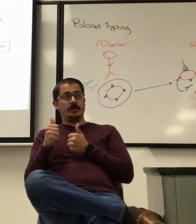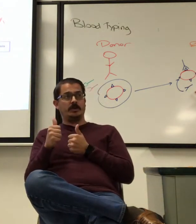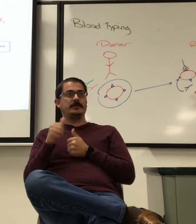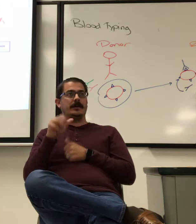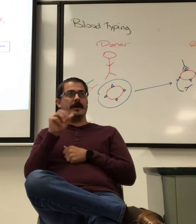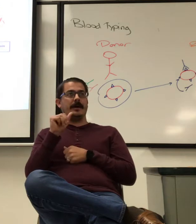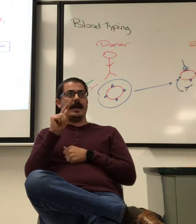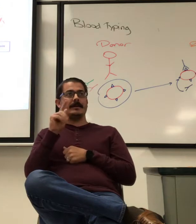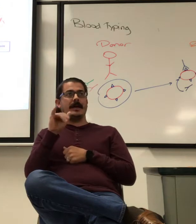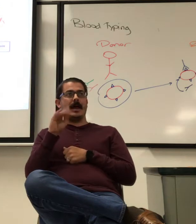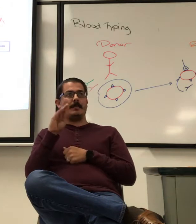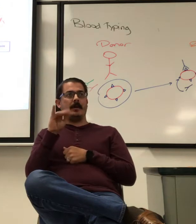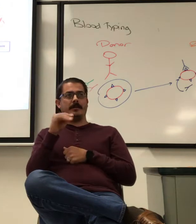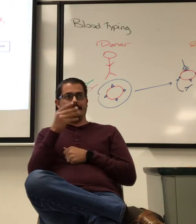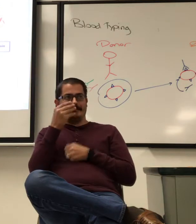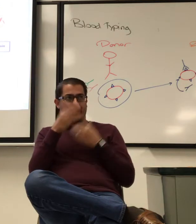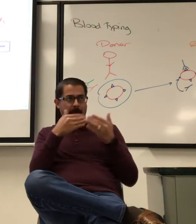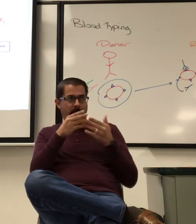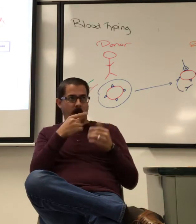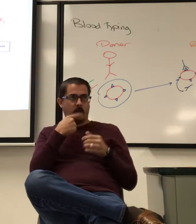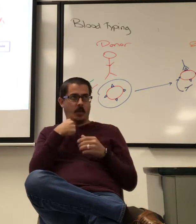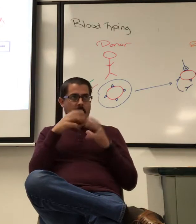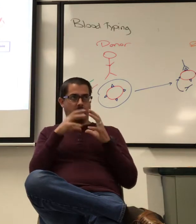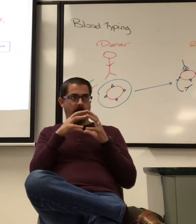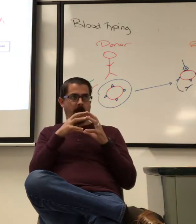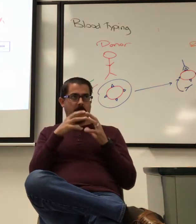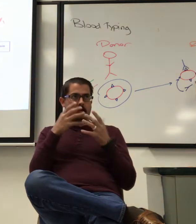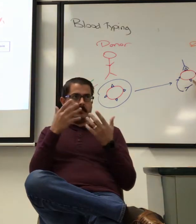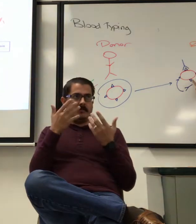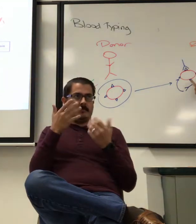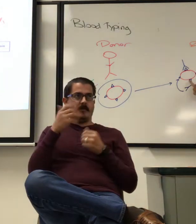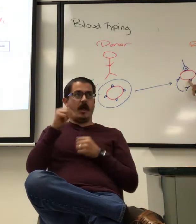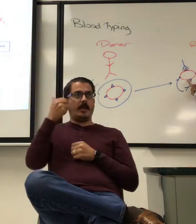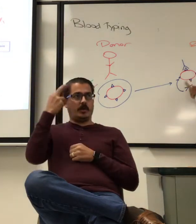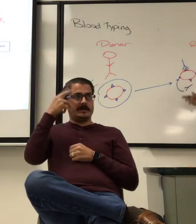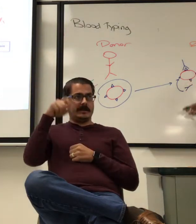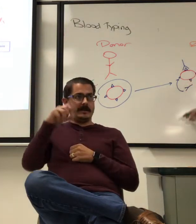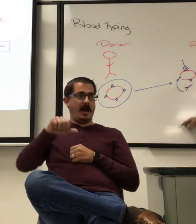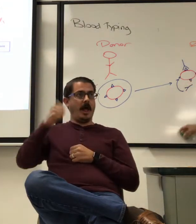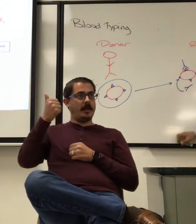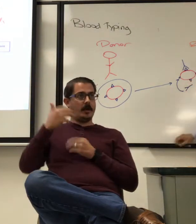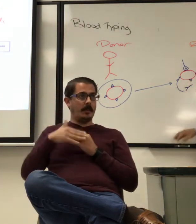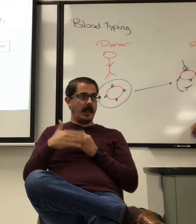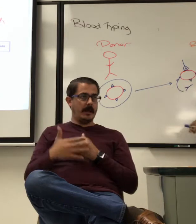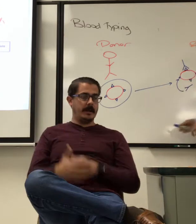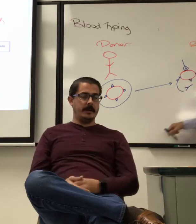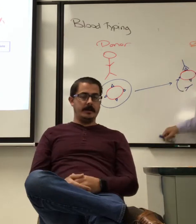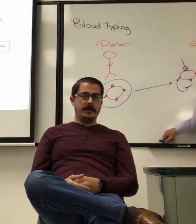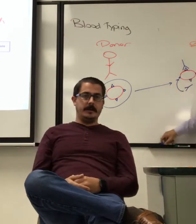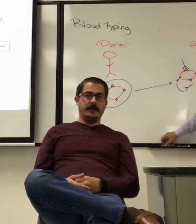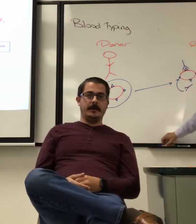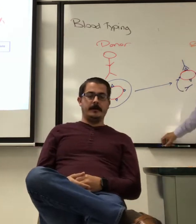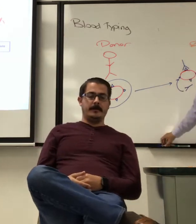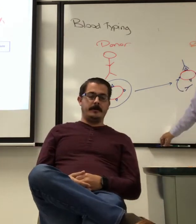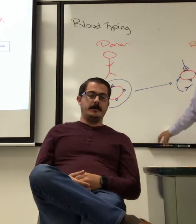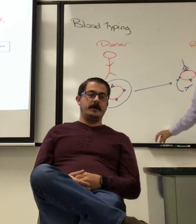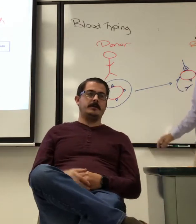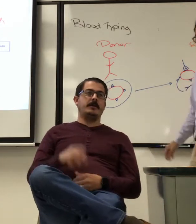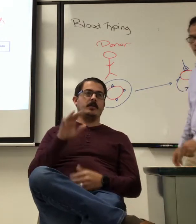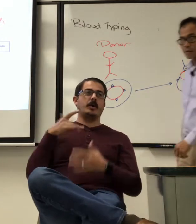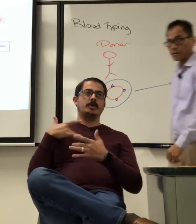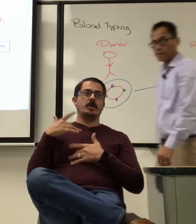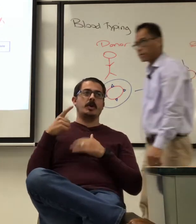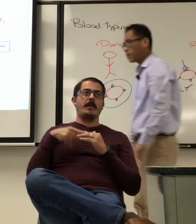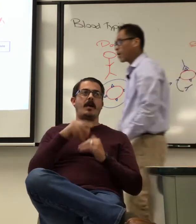their antibodies. Who cares about that's their blood. For whatever reason, they need other blood, and that's why we